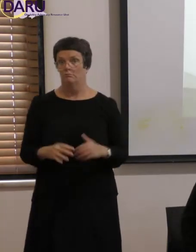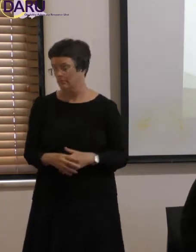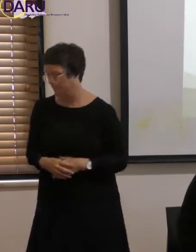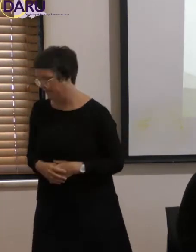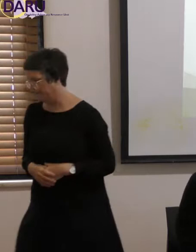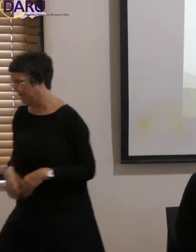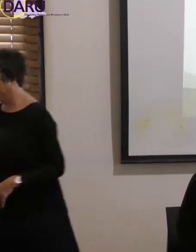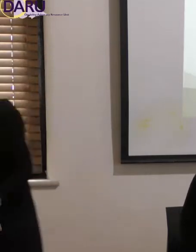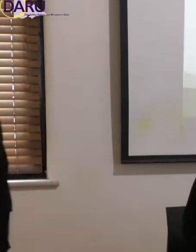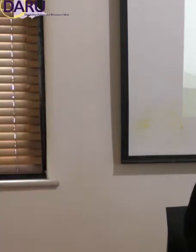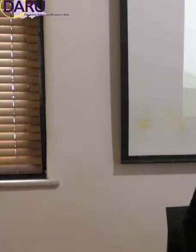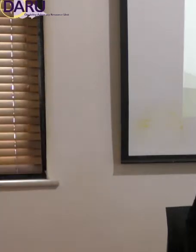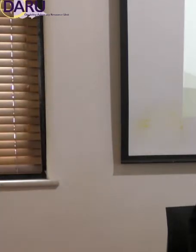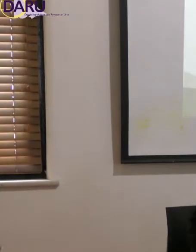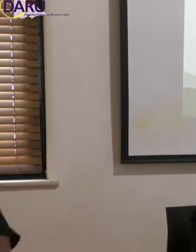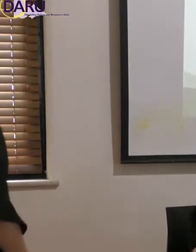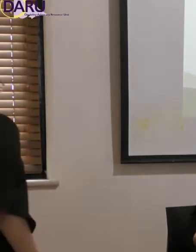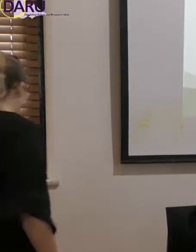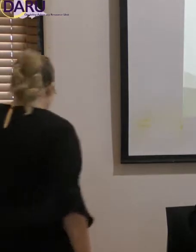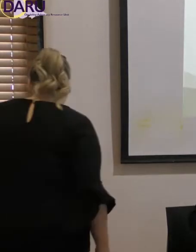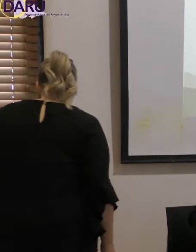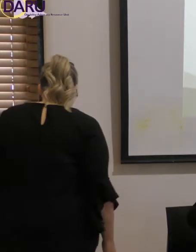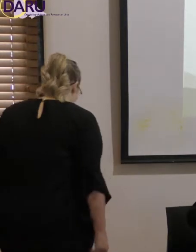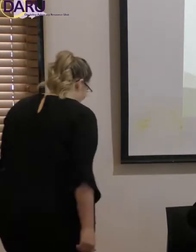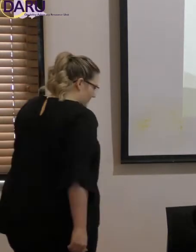So, you know, it's tough. It's tough.